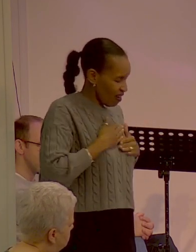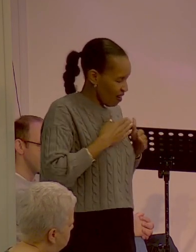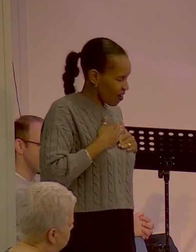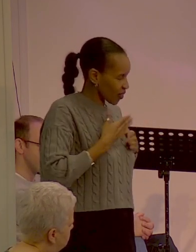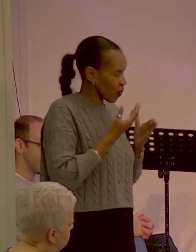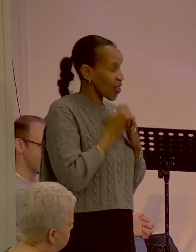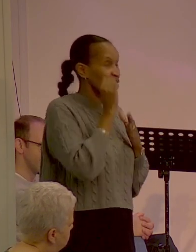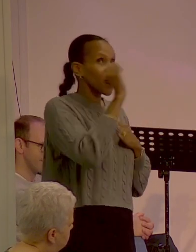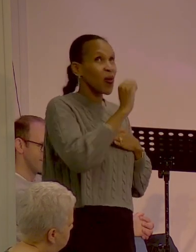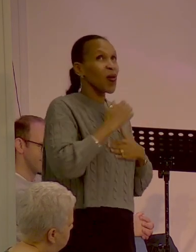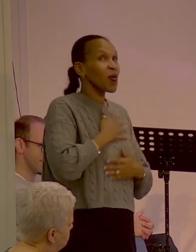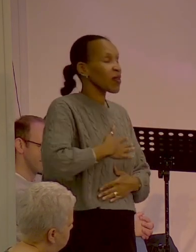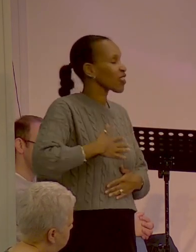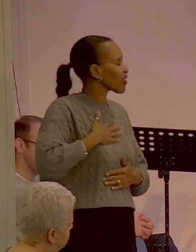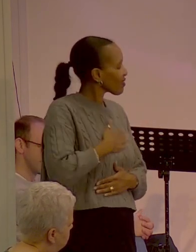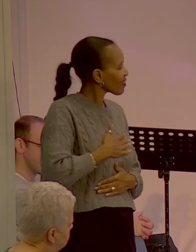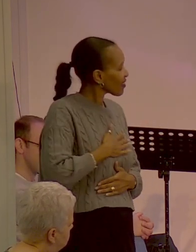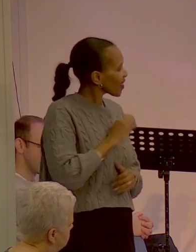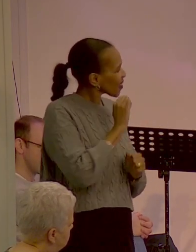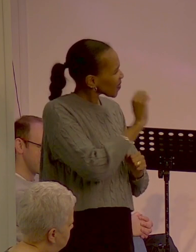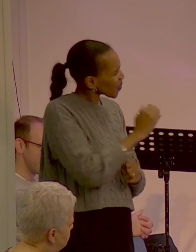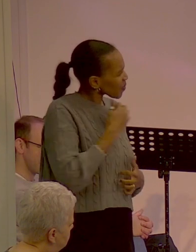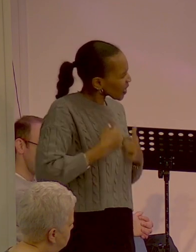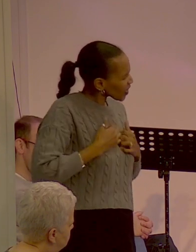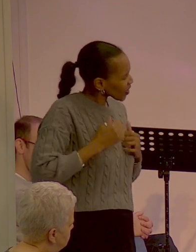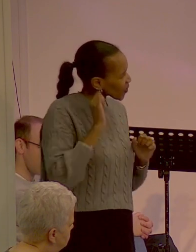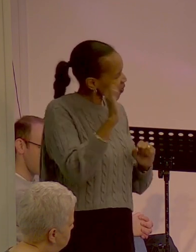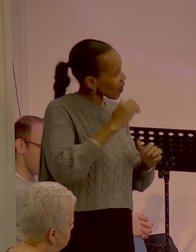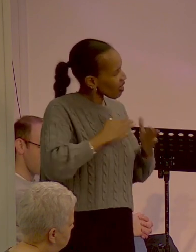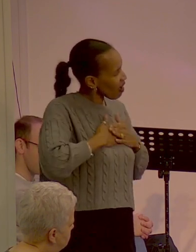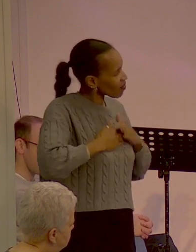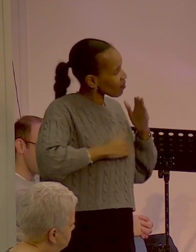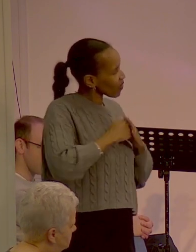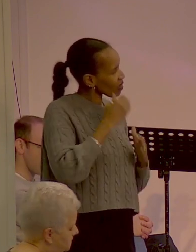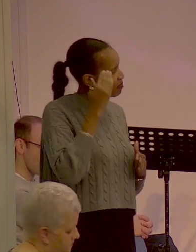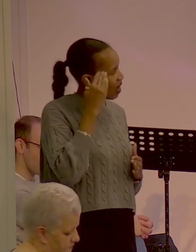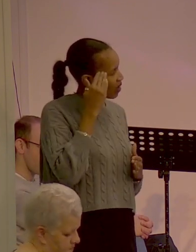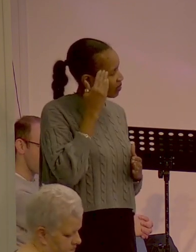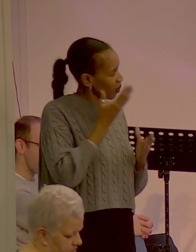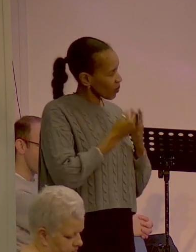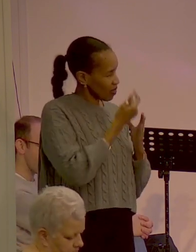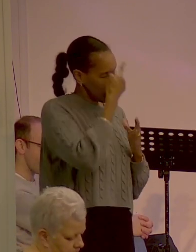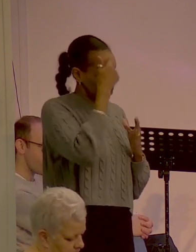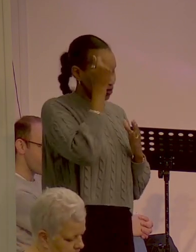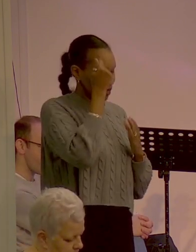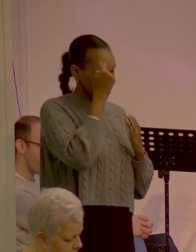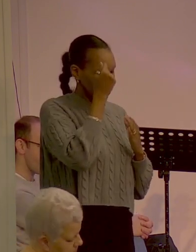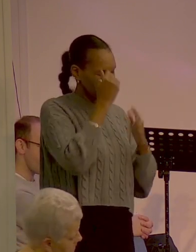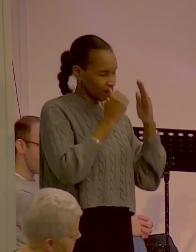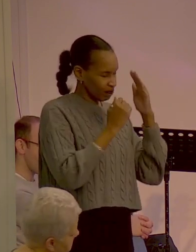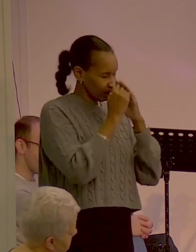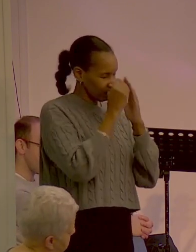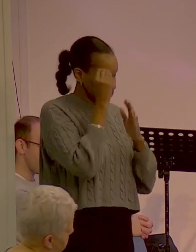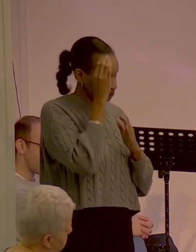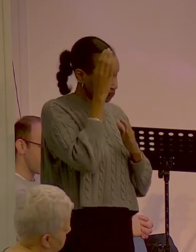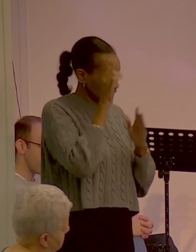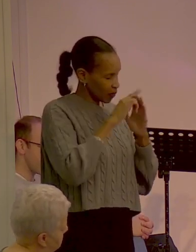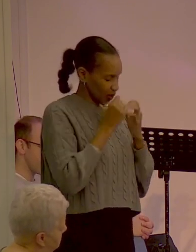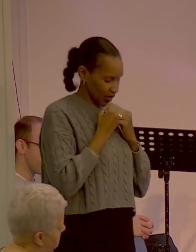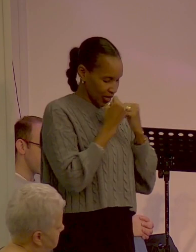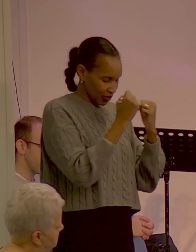your compassion and your love, that you would fill her mind with understanding and